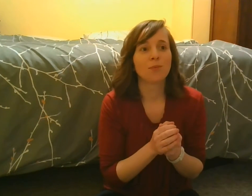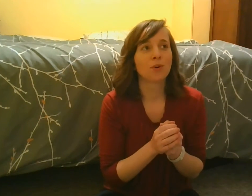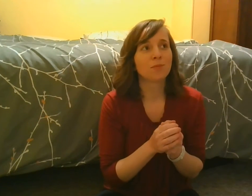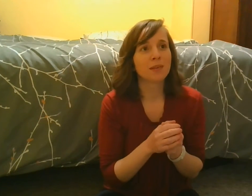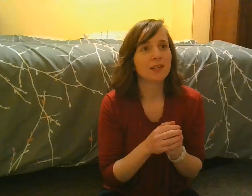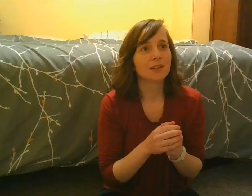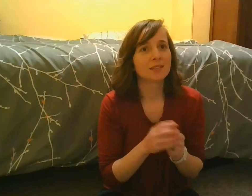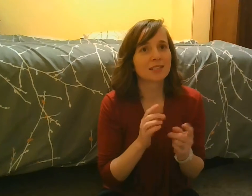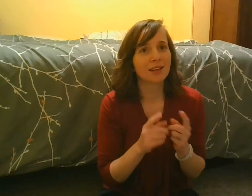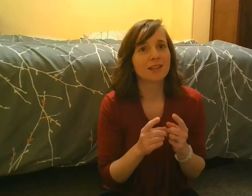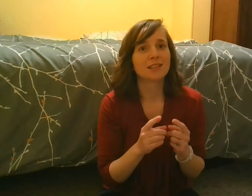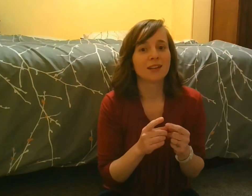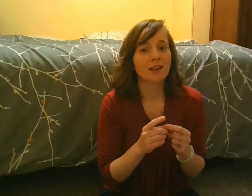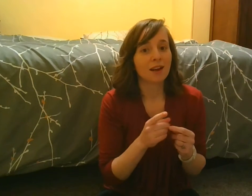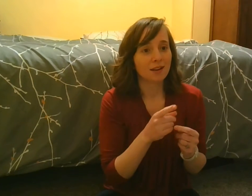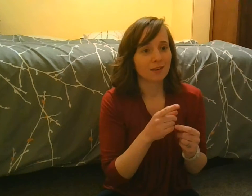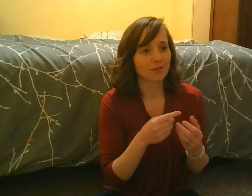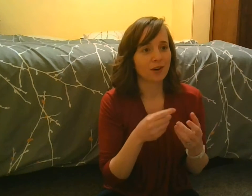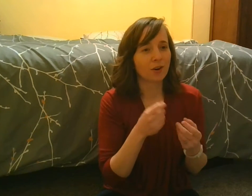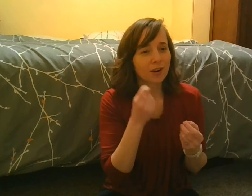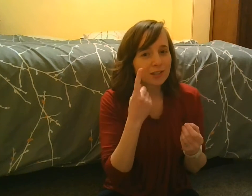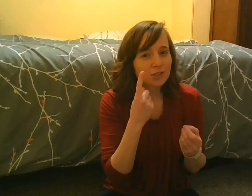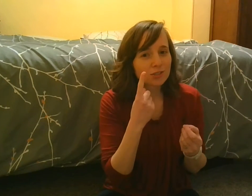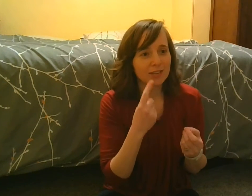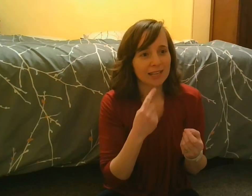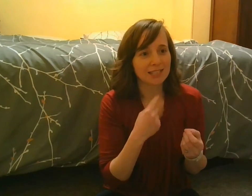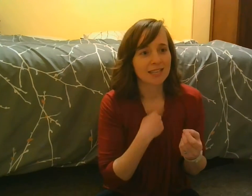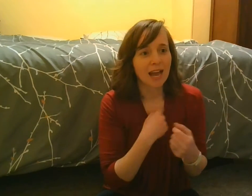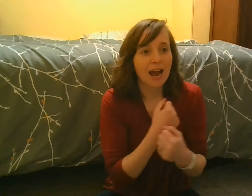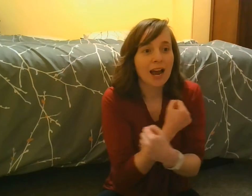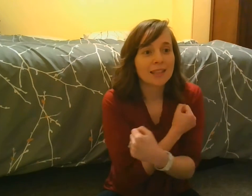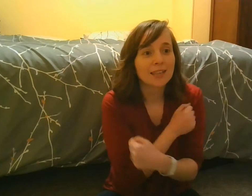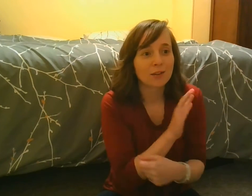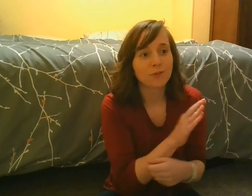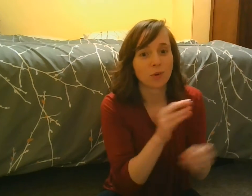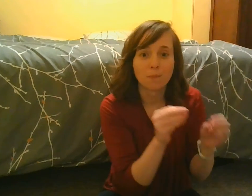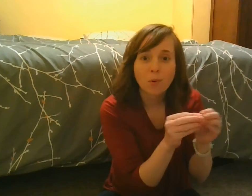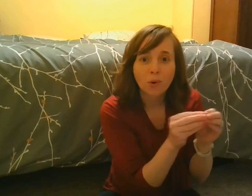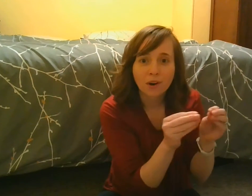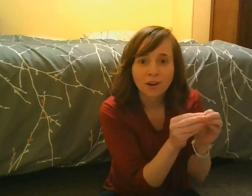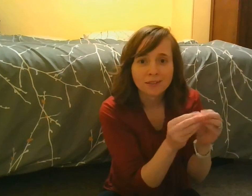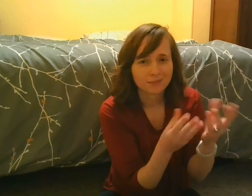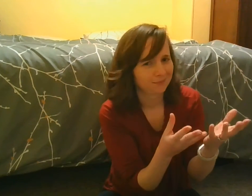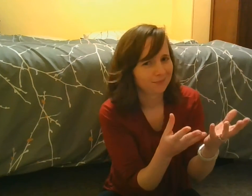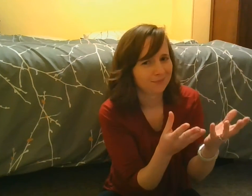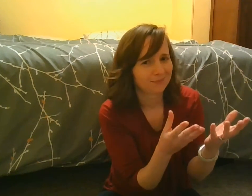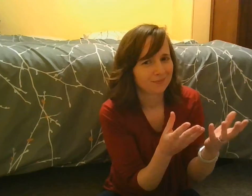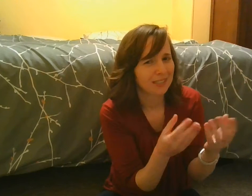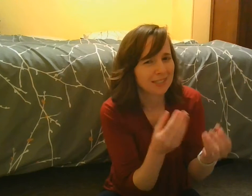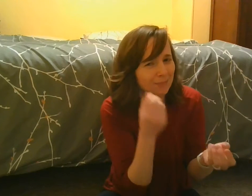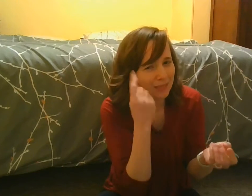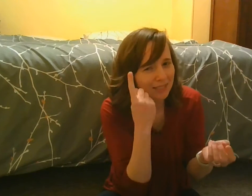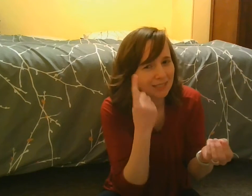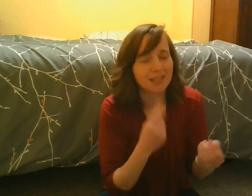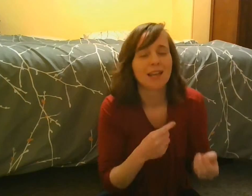wouldn't be signed or understood as I love your more. That doesn't make sense.